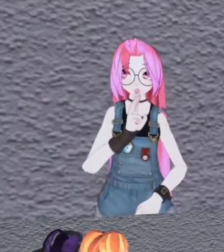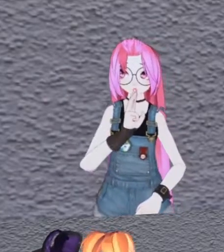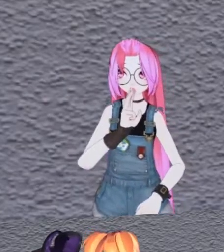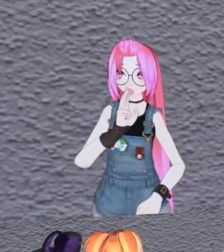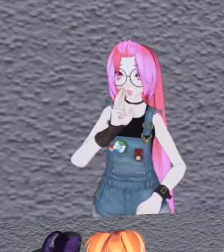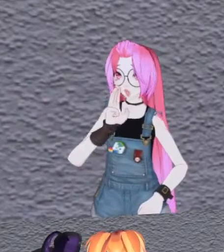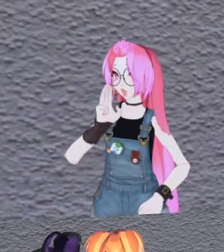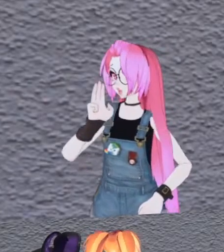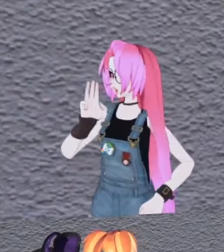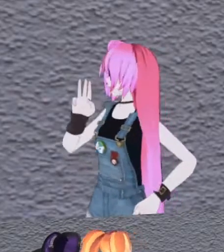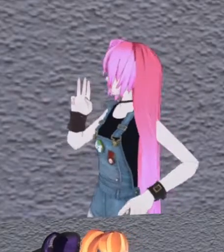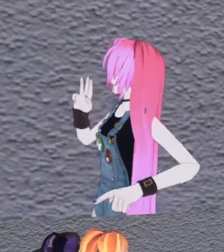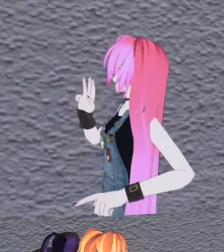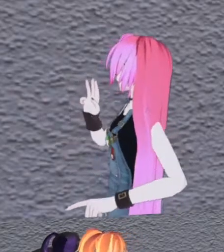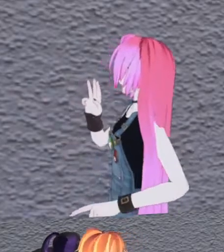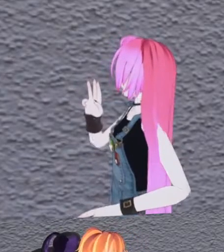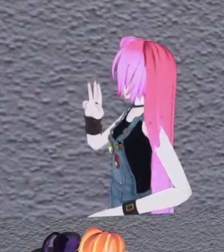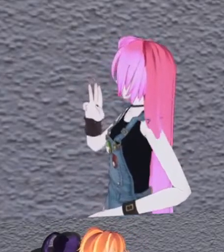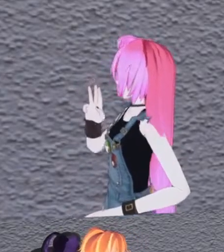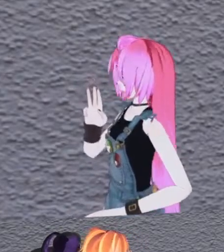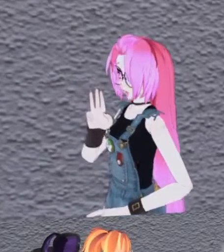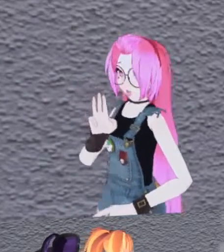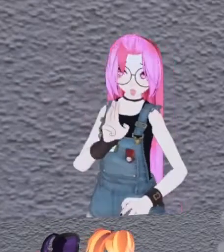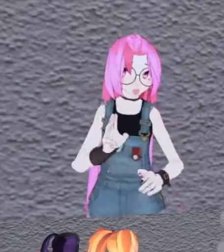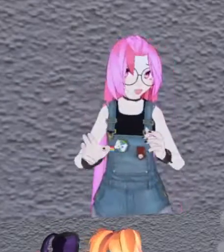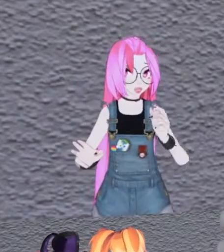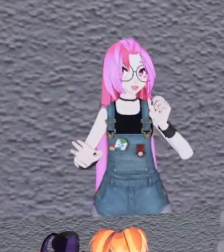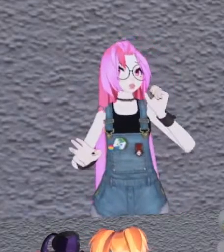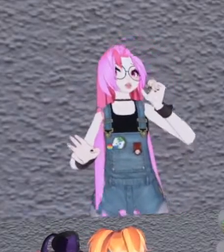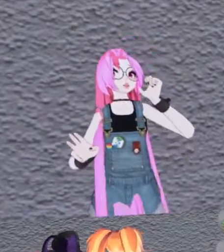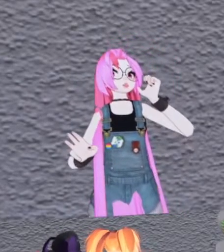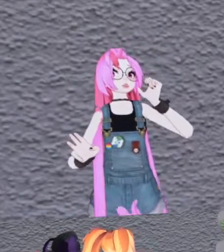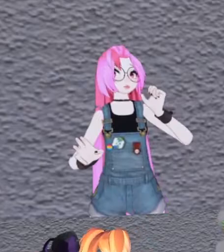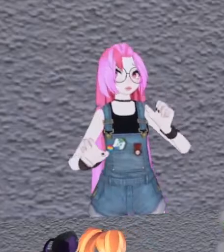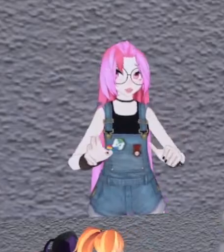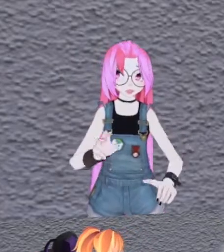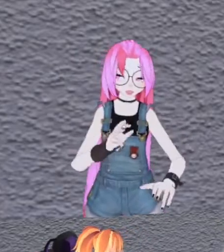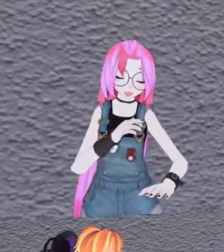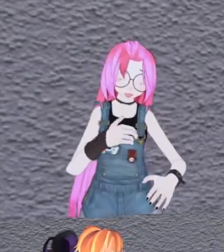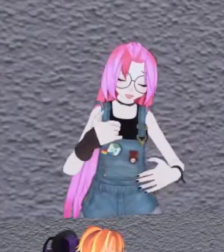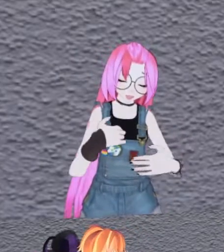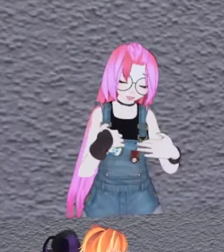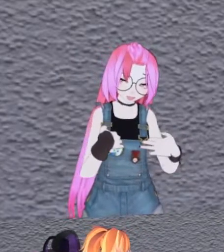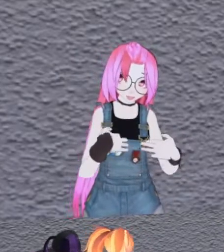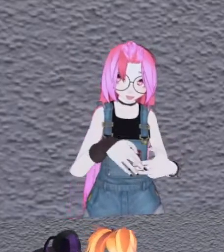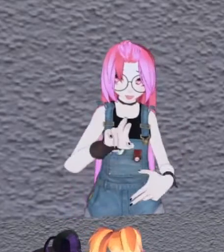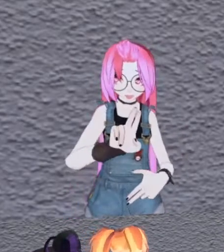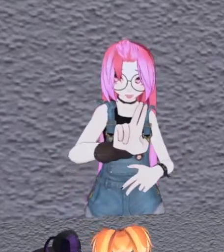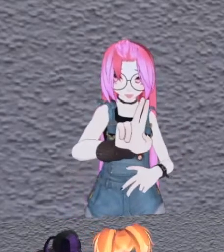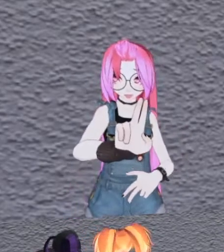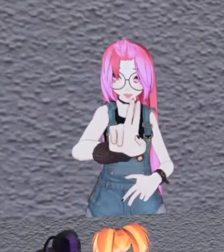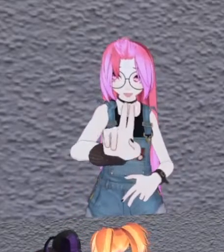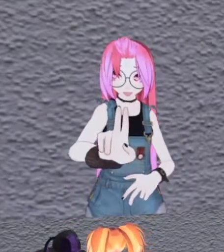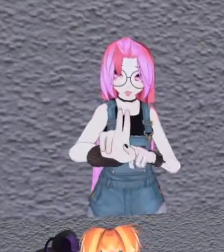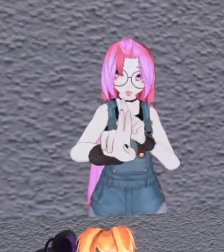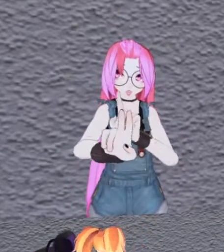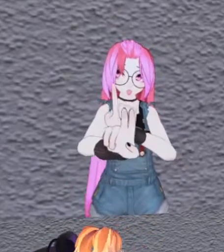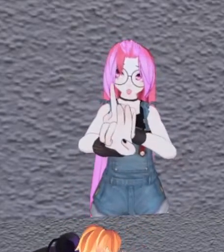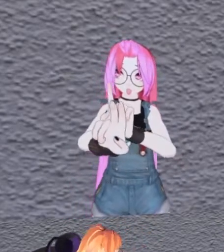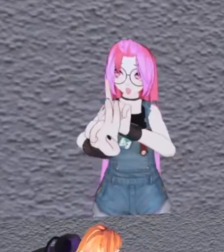right up on your mouth like that, like you're drinking a glass of water. And if you don't have index, you could use a peace sign and show it like